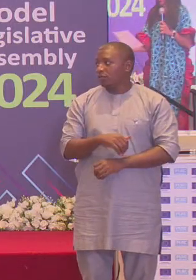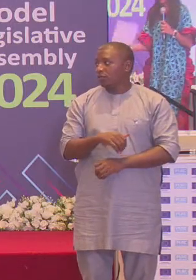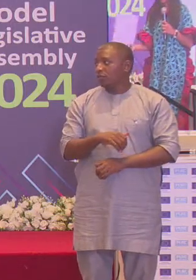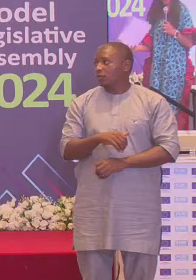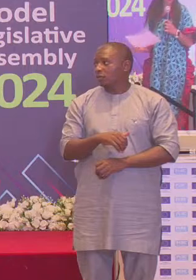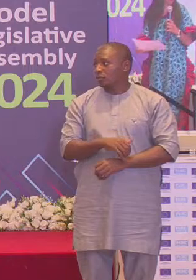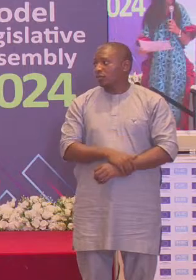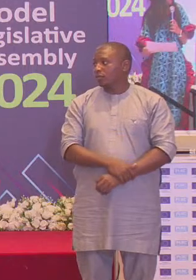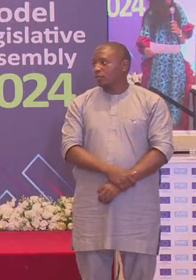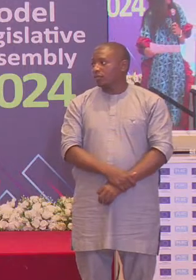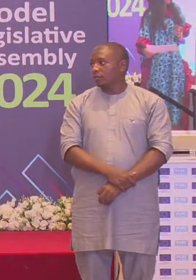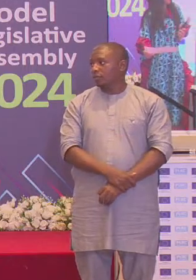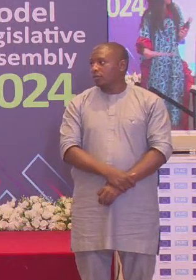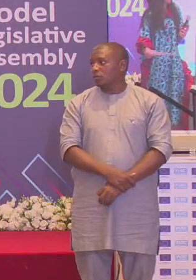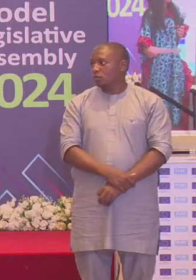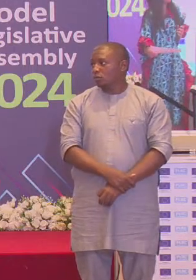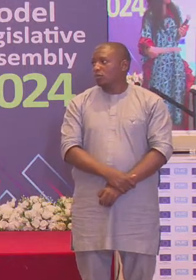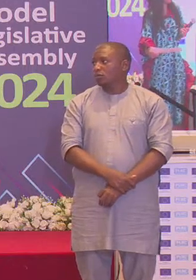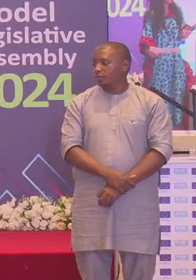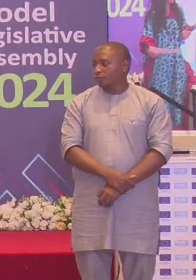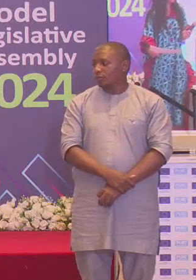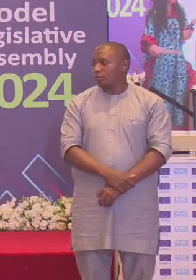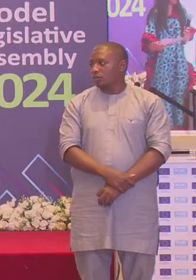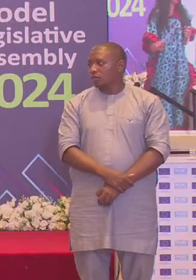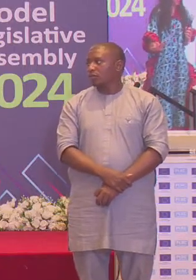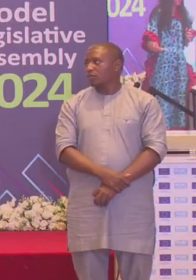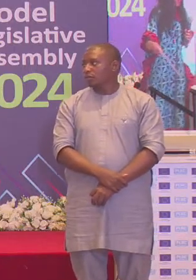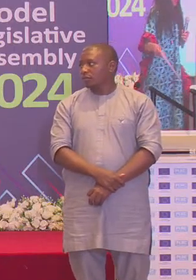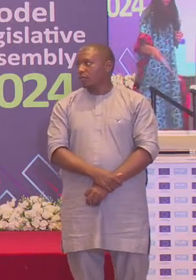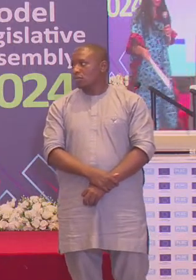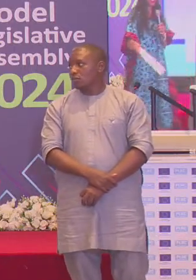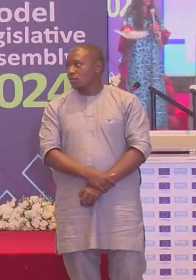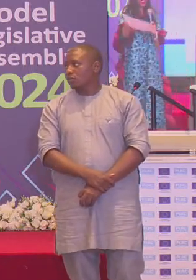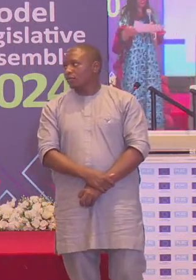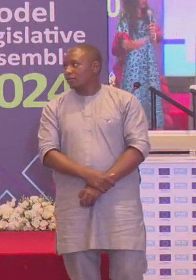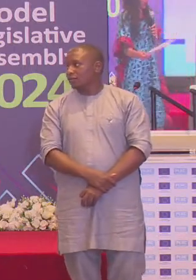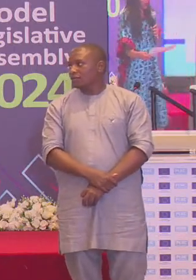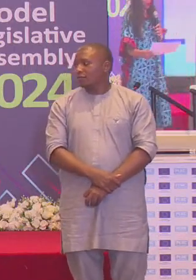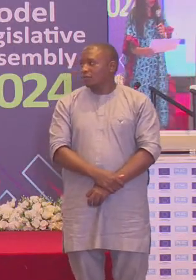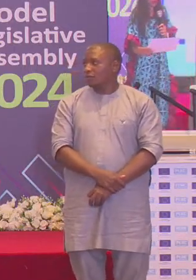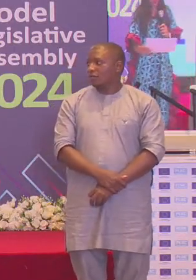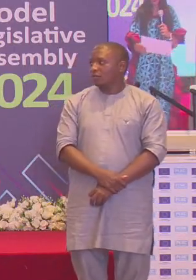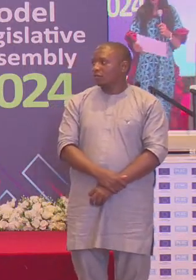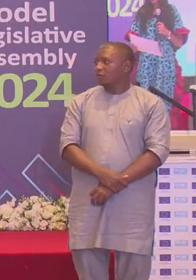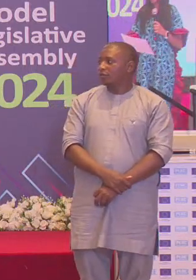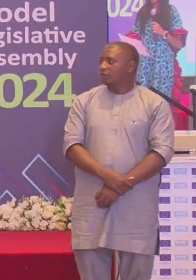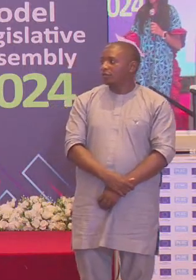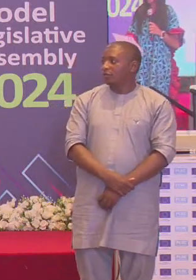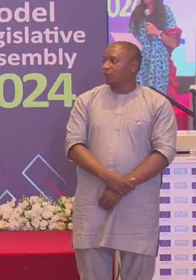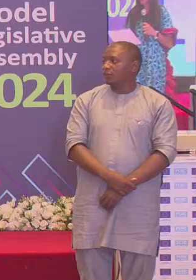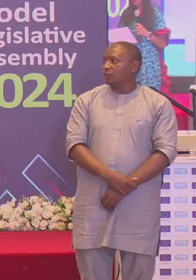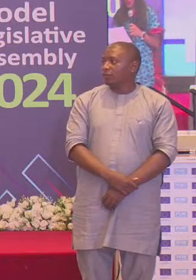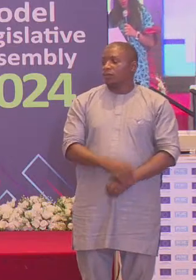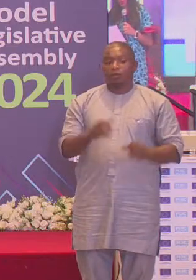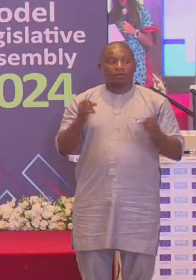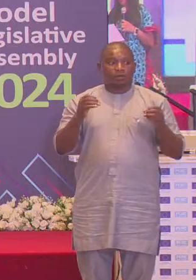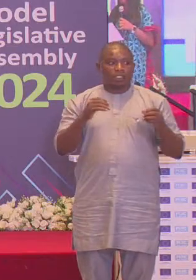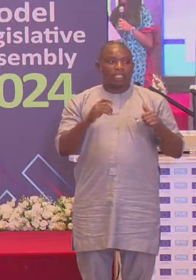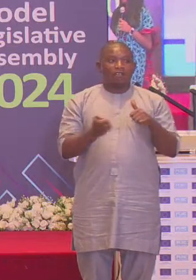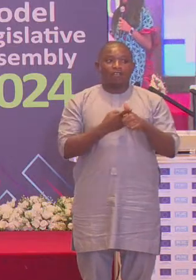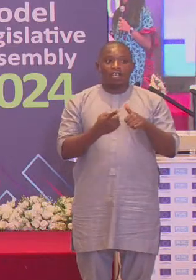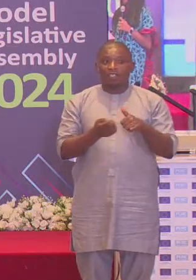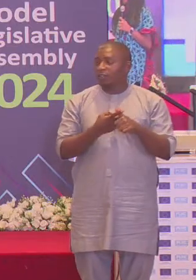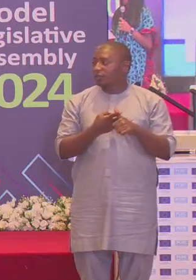it. Yes. And then we'll take a picture. So the